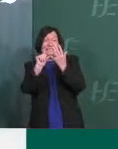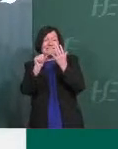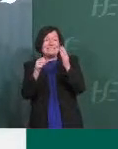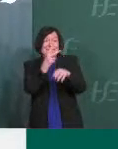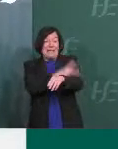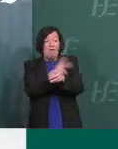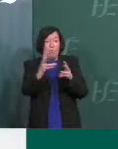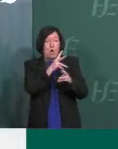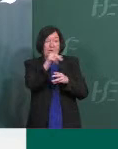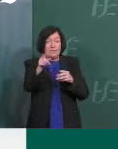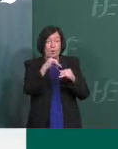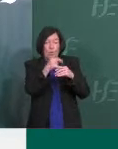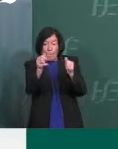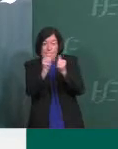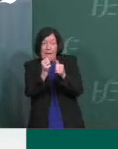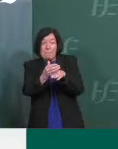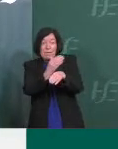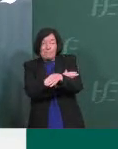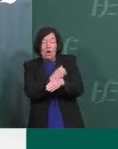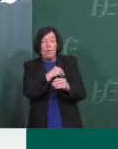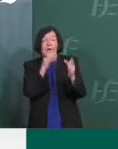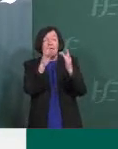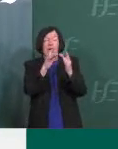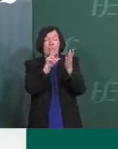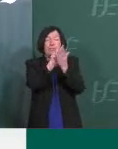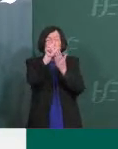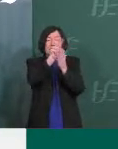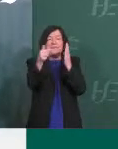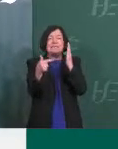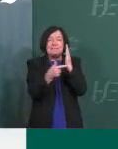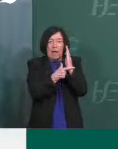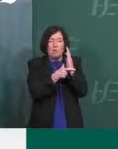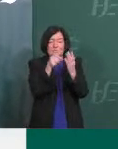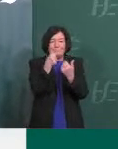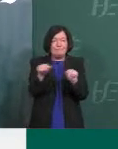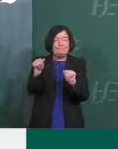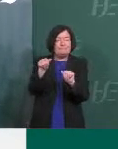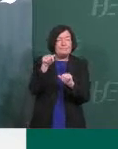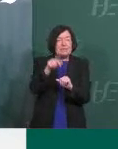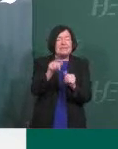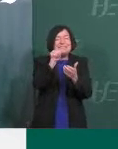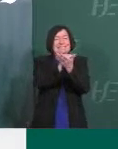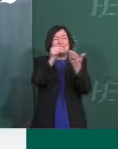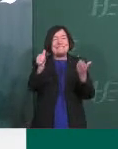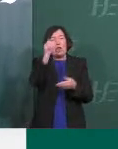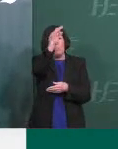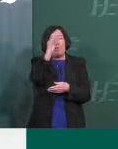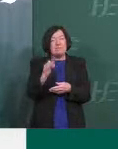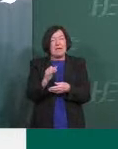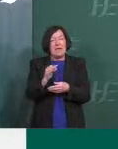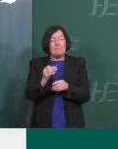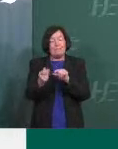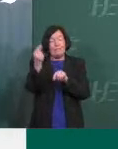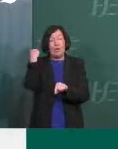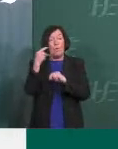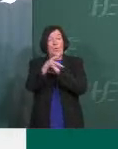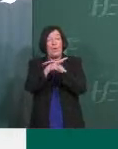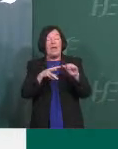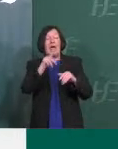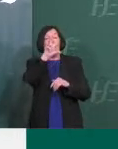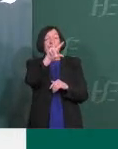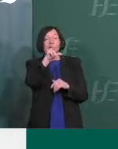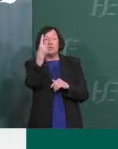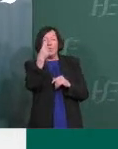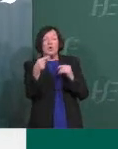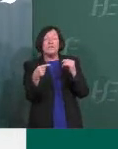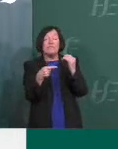tracing. And this week we contacted 13,000 detected cases, which is up 16% from the prior week. And